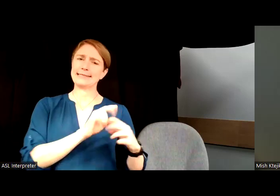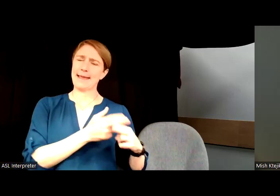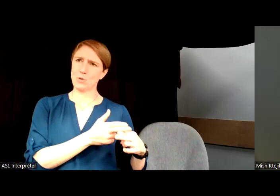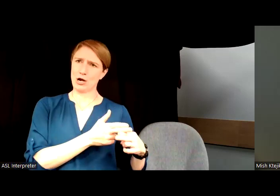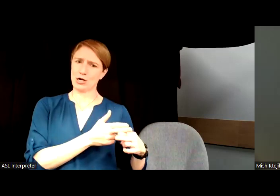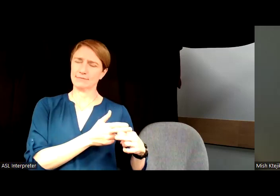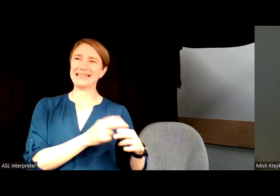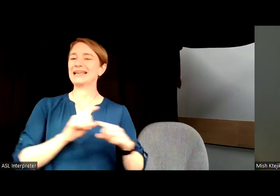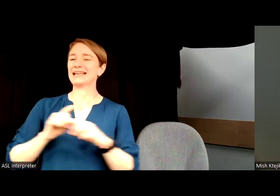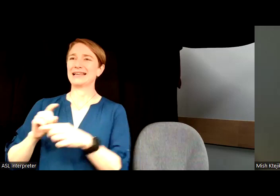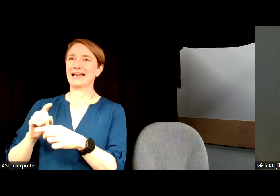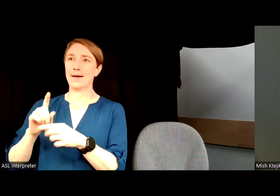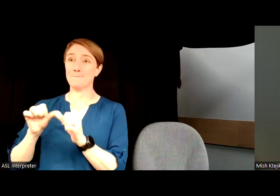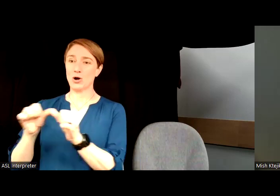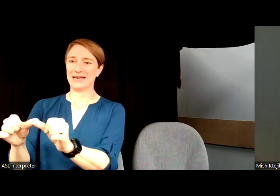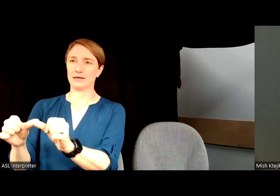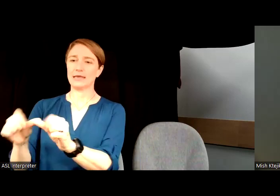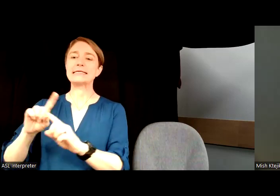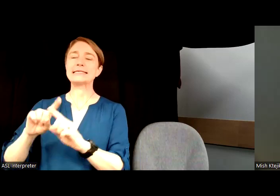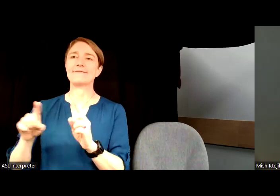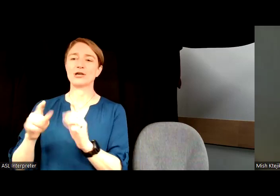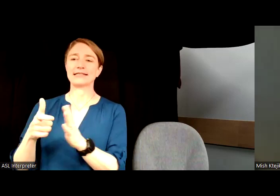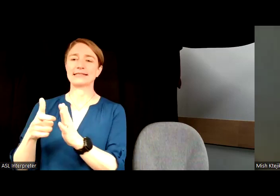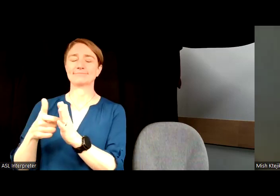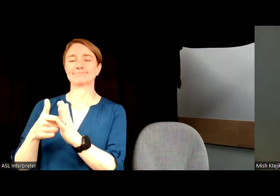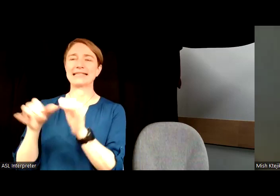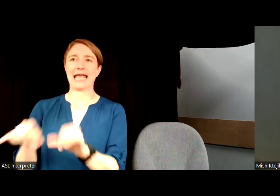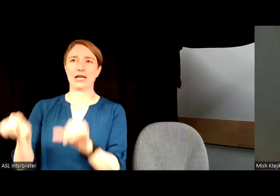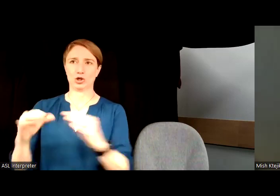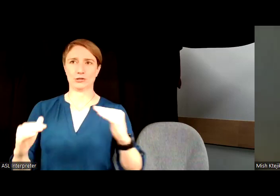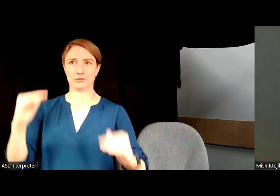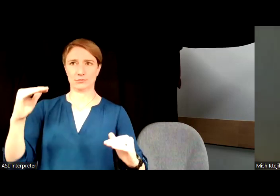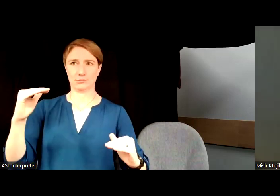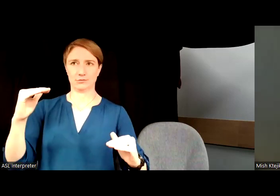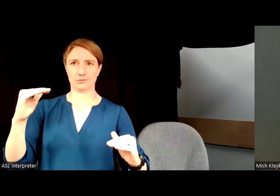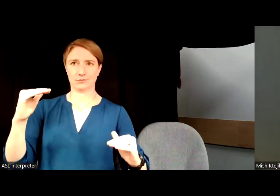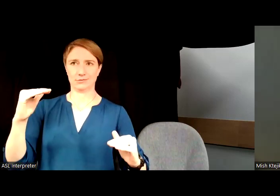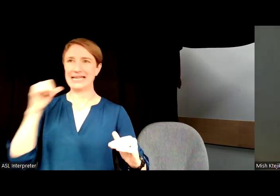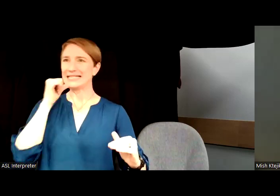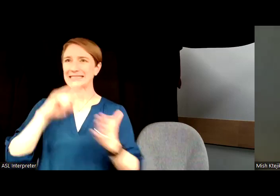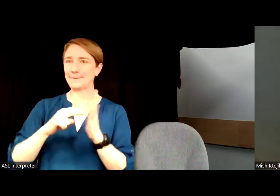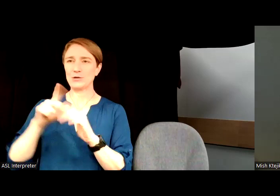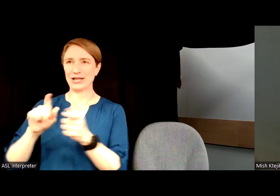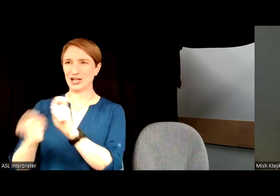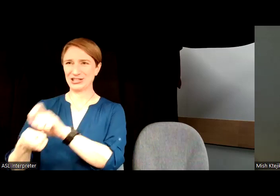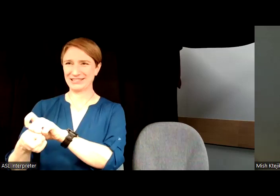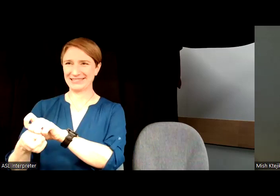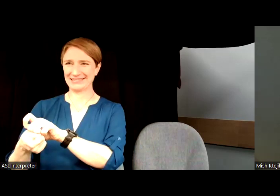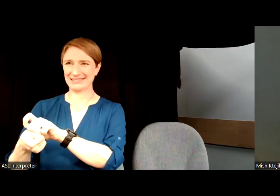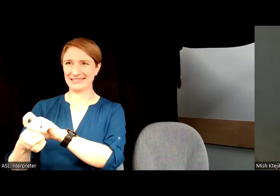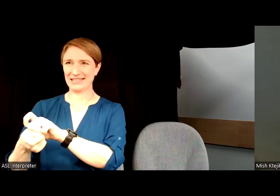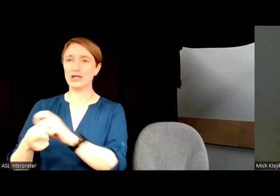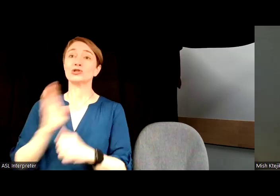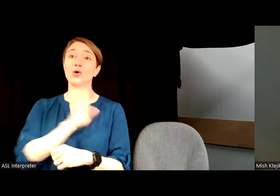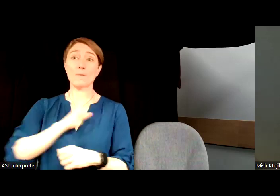different standards than the temporary. So even though we're trying to get the board to